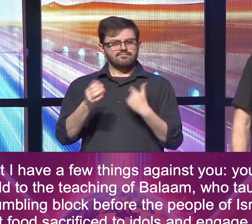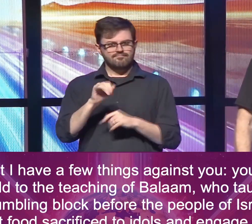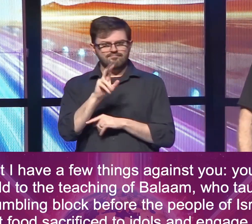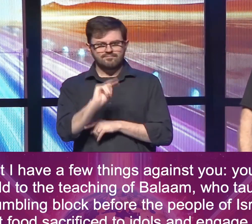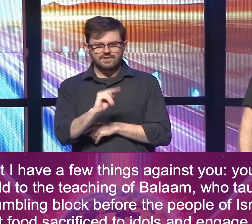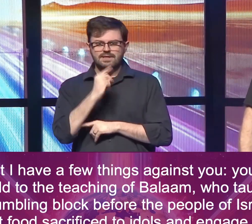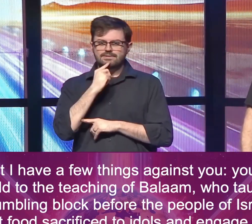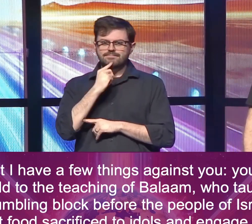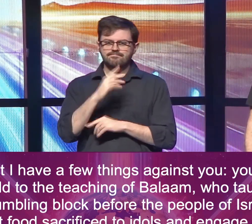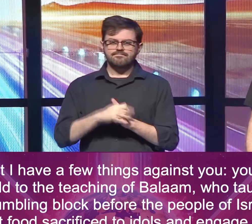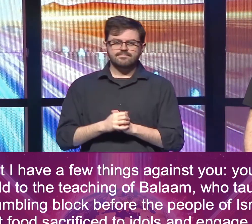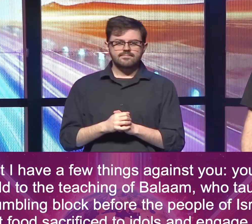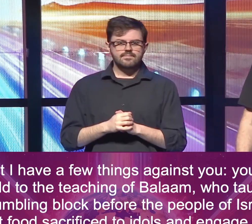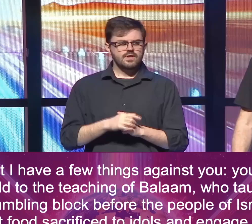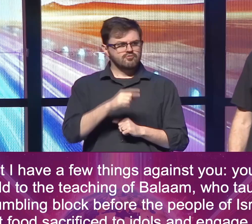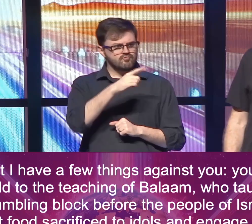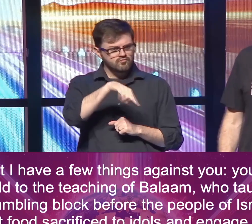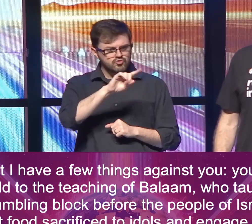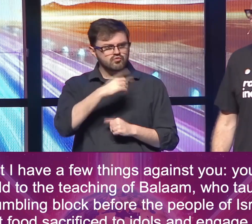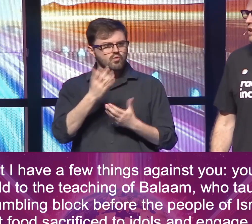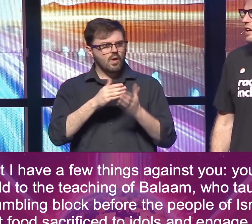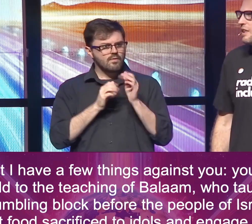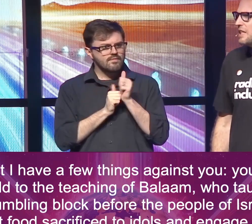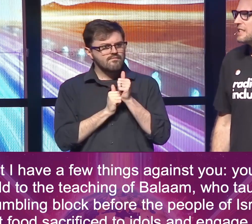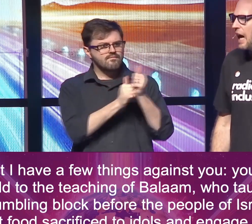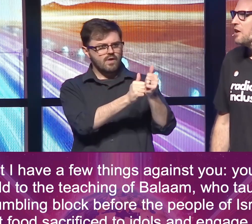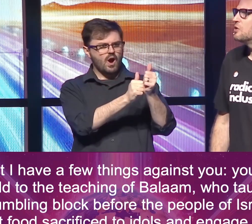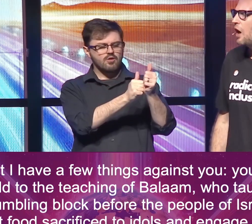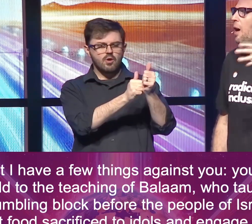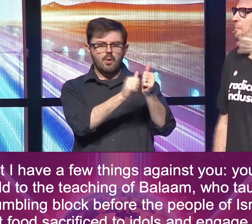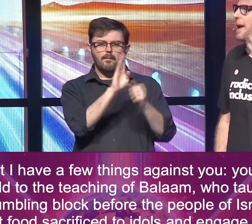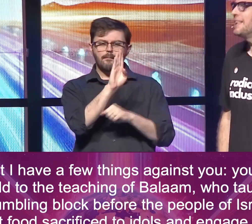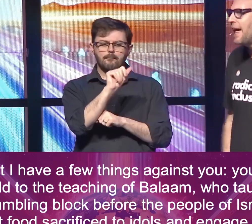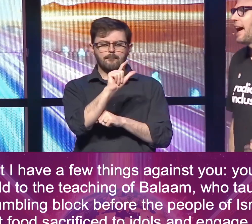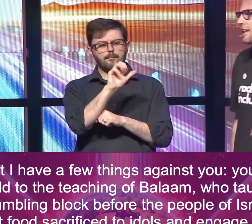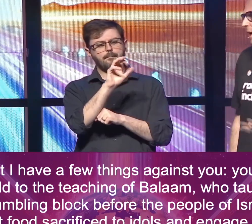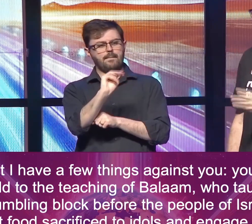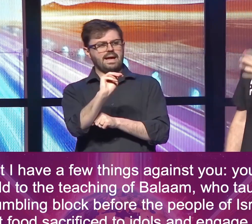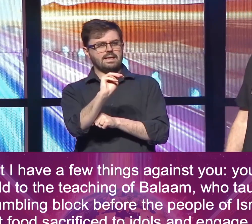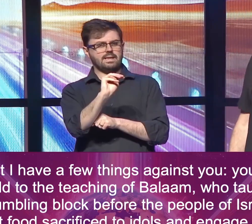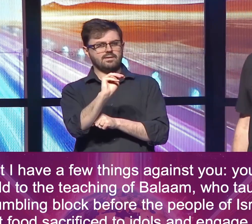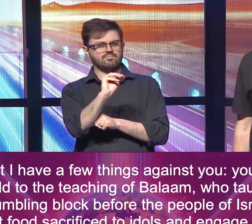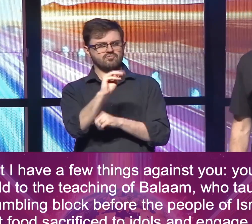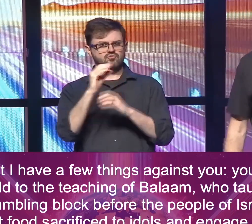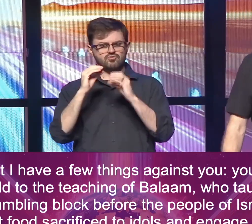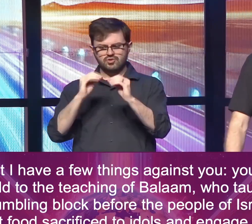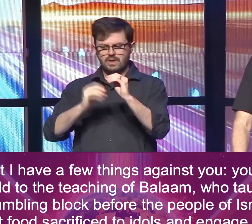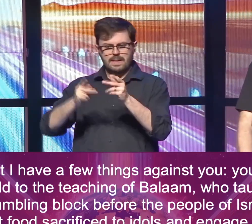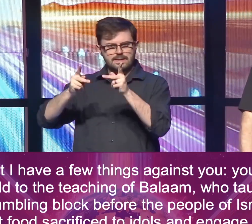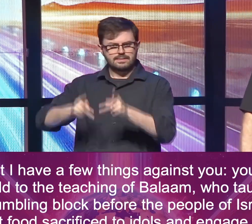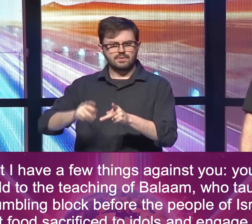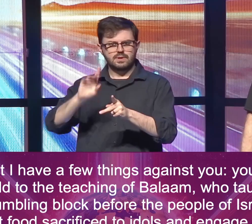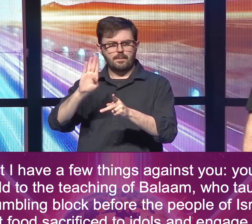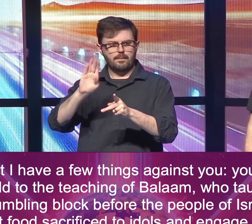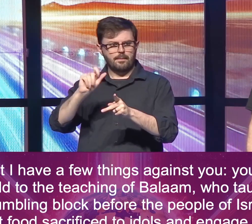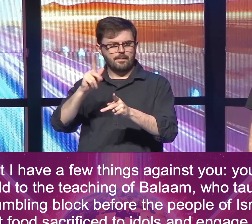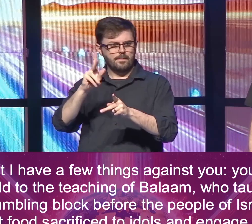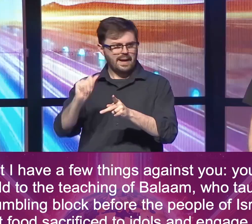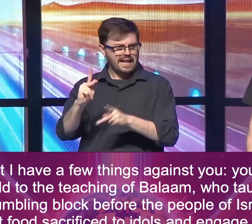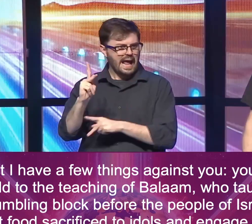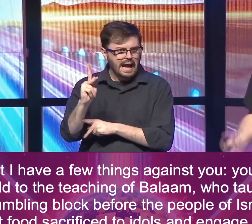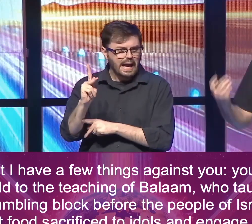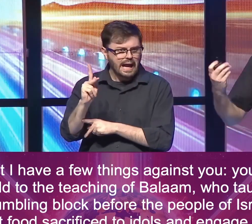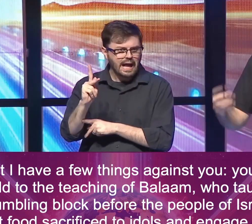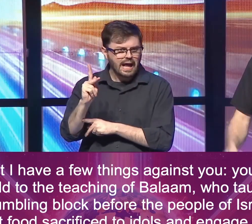Balaam. You like this guy who taught Balak. How many of you all know who Balaam and Balak are, right? There's just